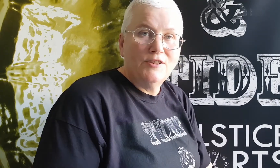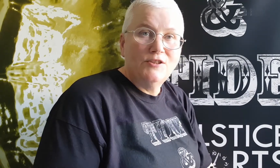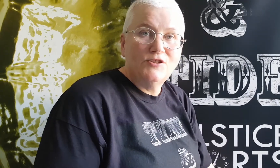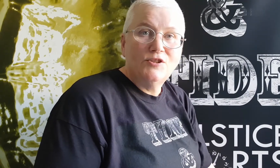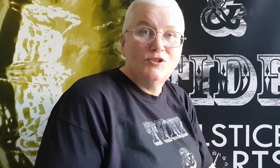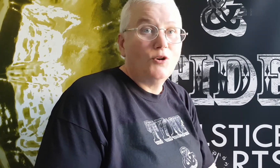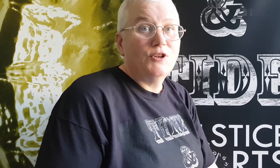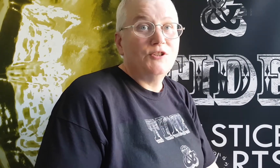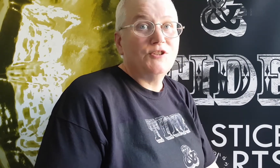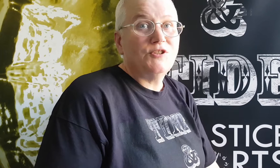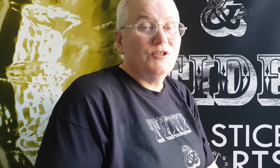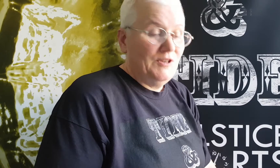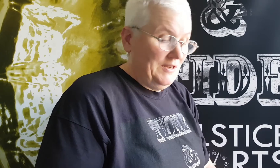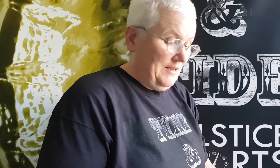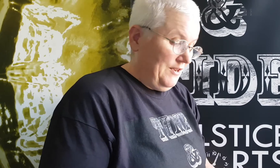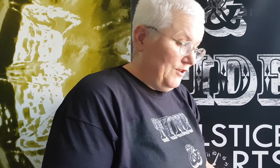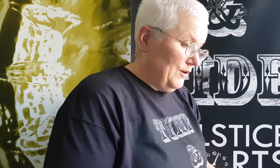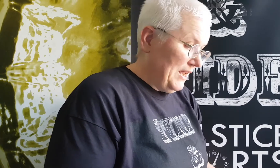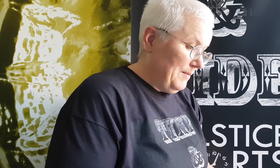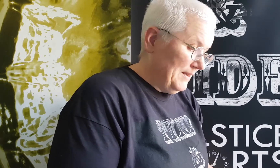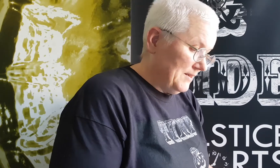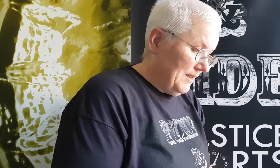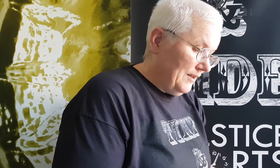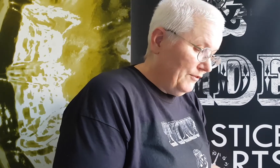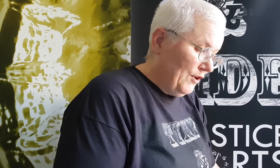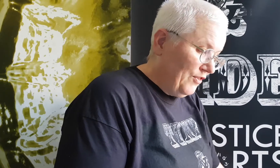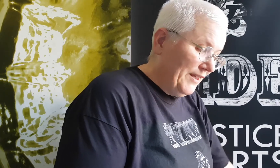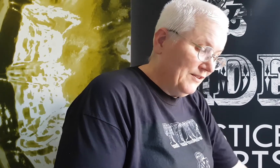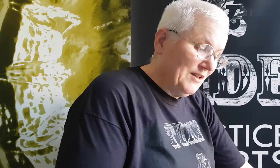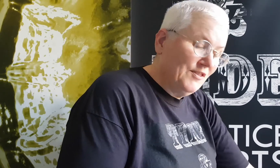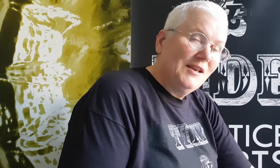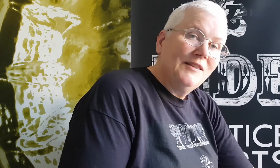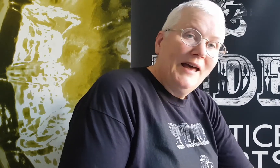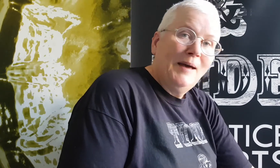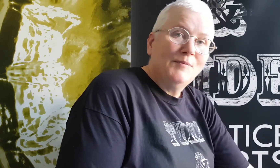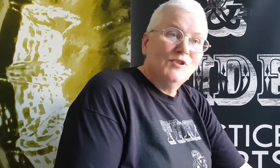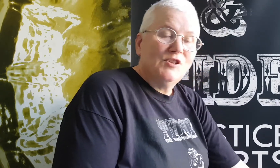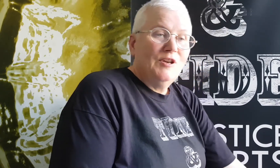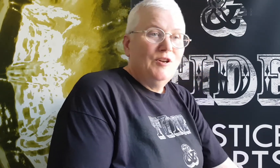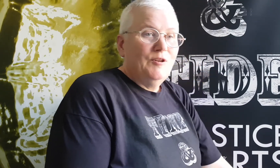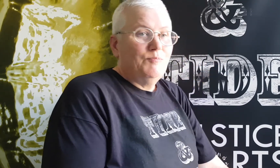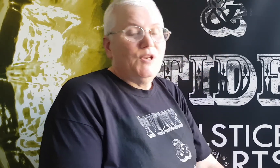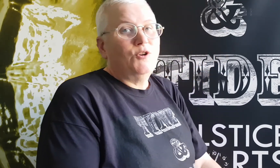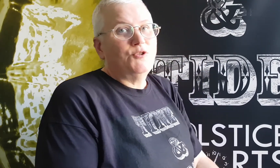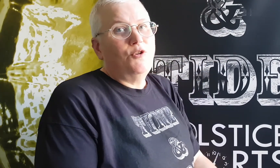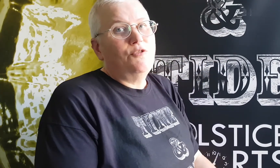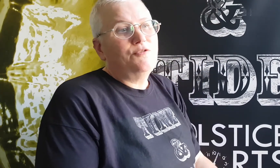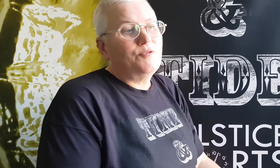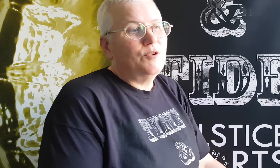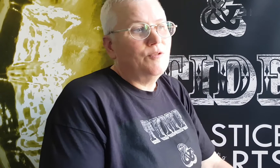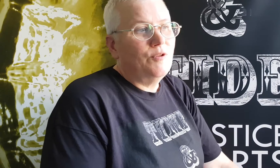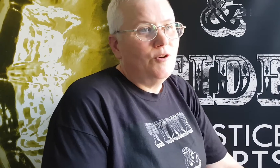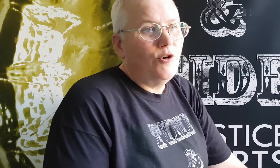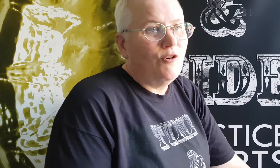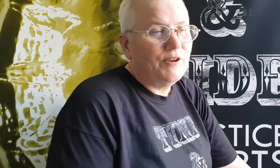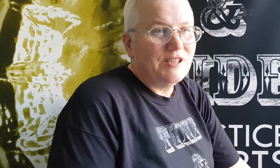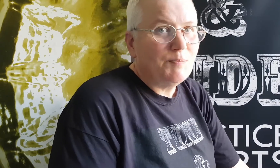wreckers, dockers, you name it. If you can think of something that happens because of or in spite